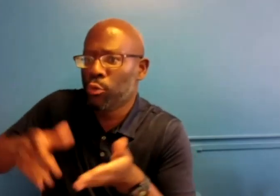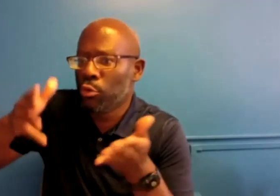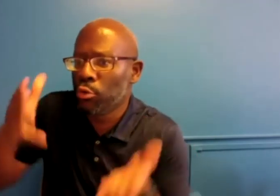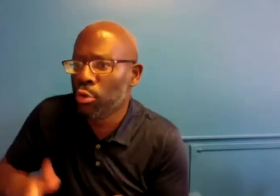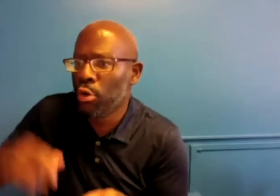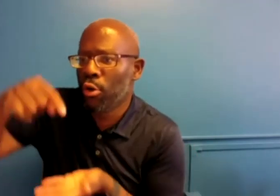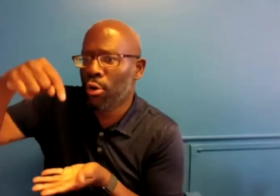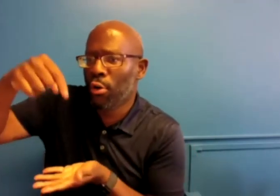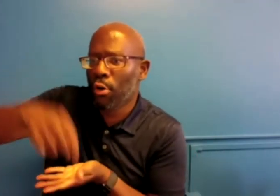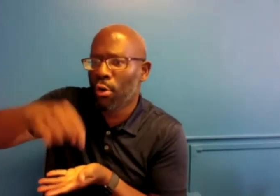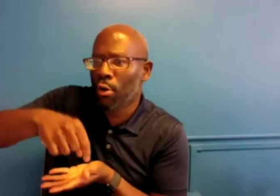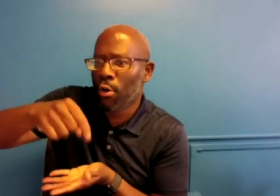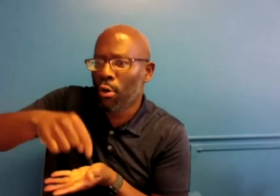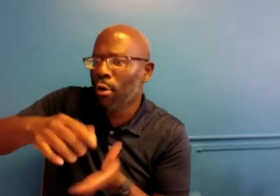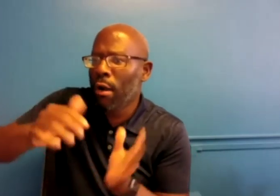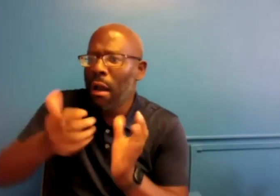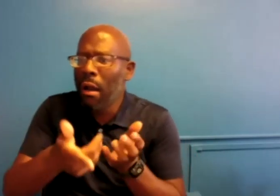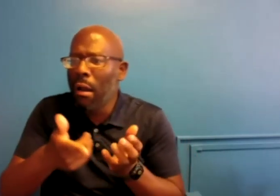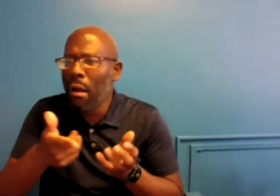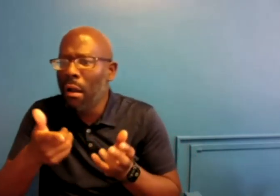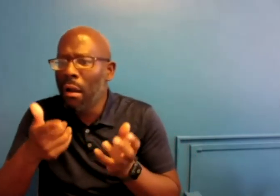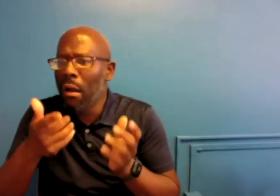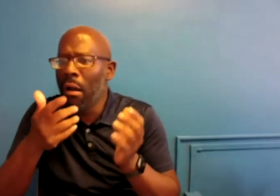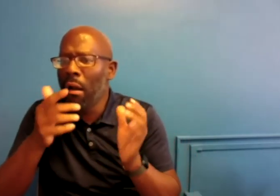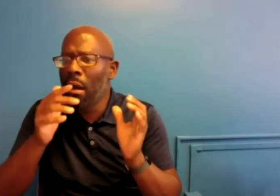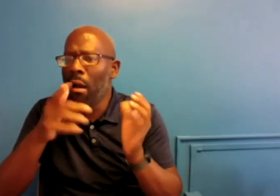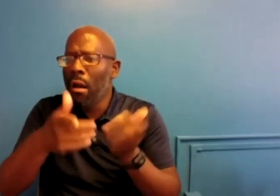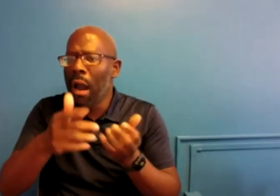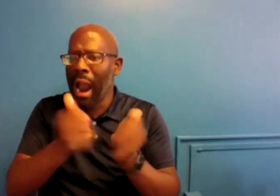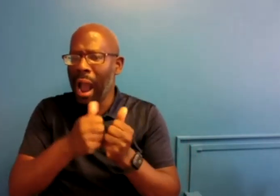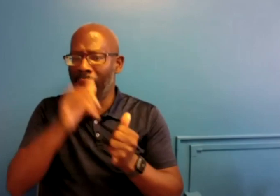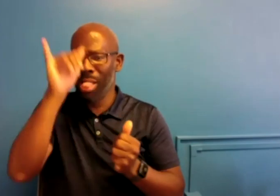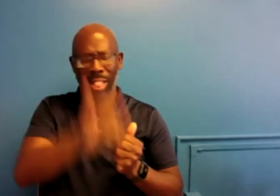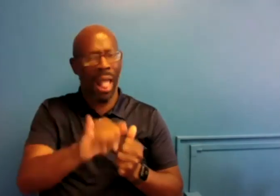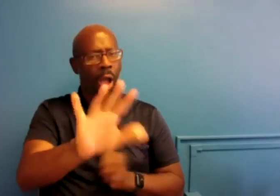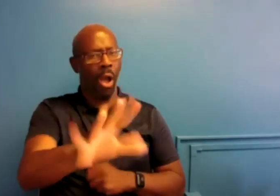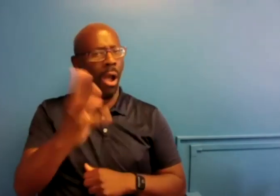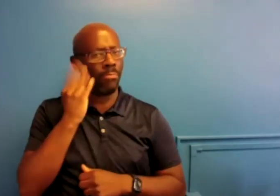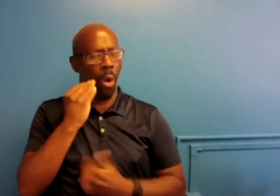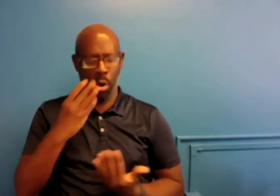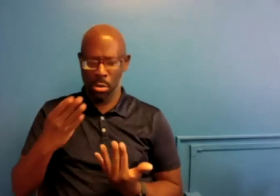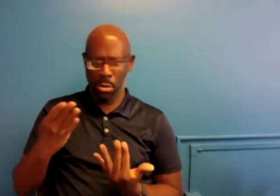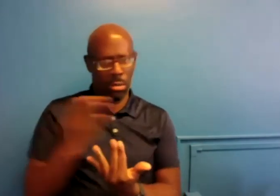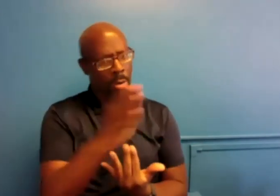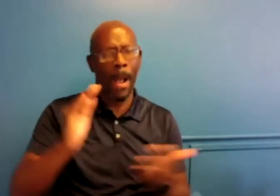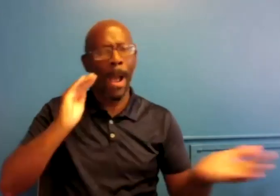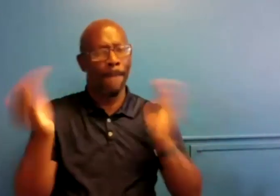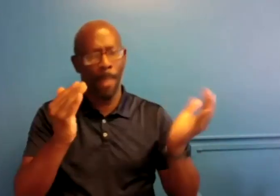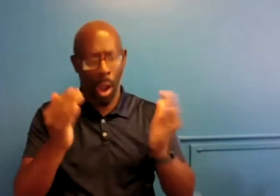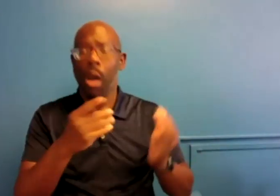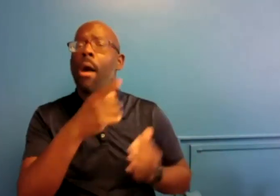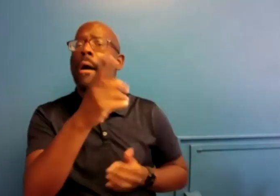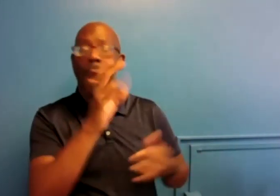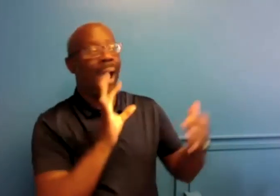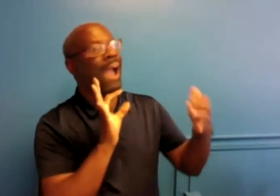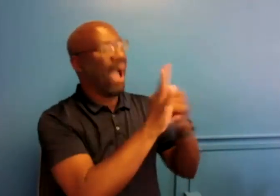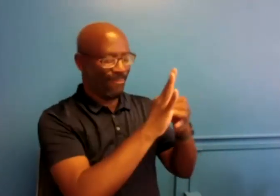within a university setting or other institution. What has your experience been